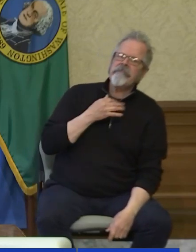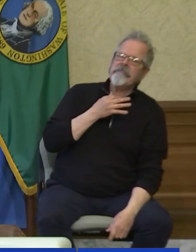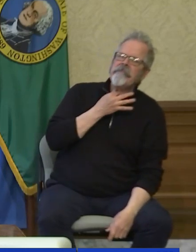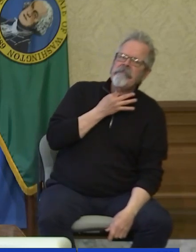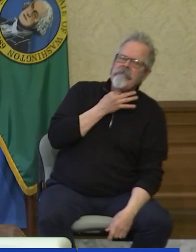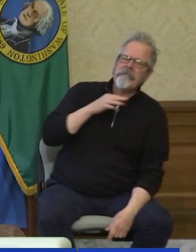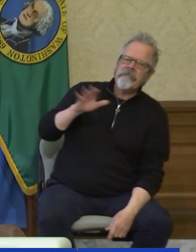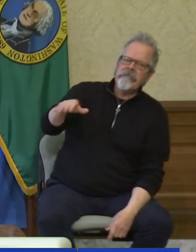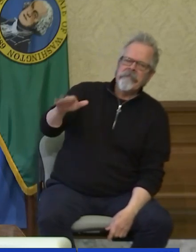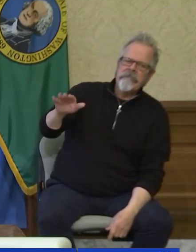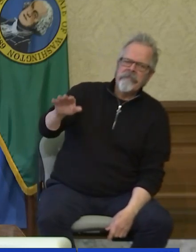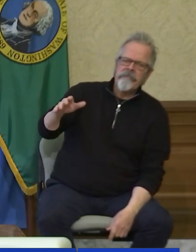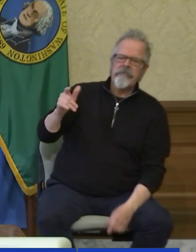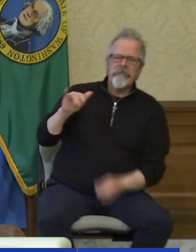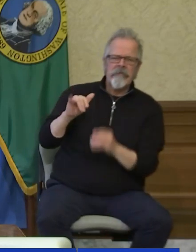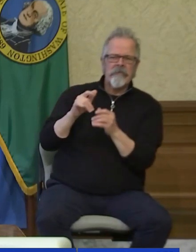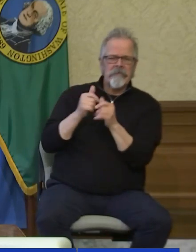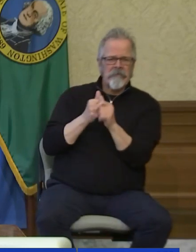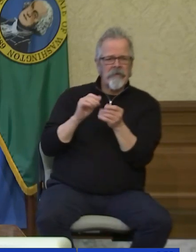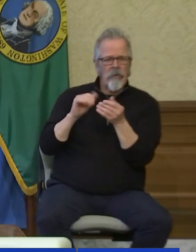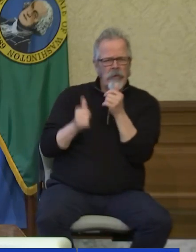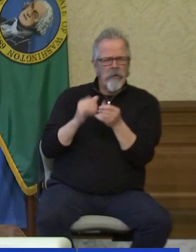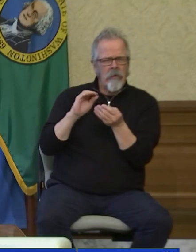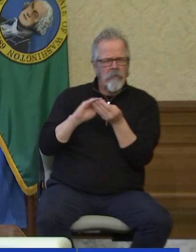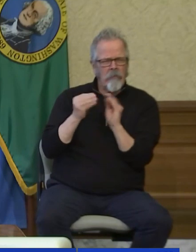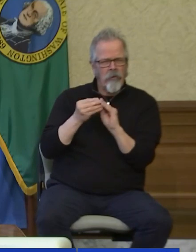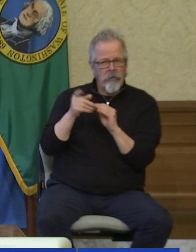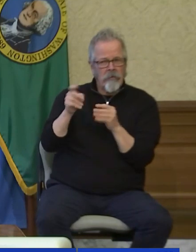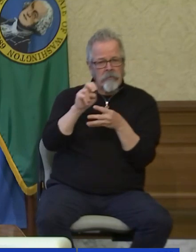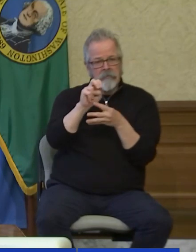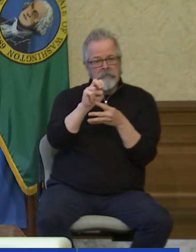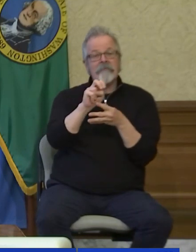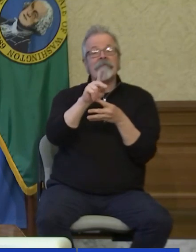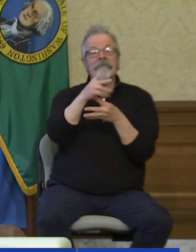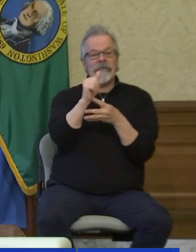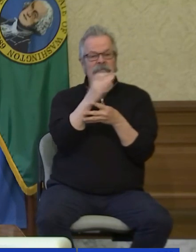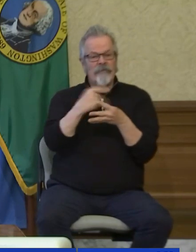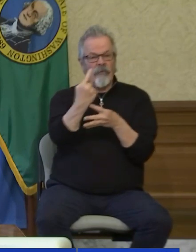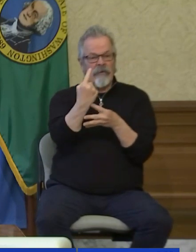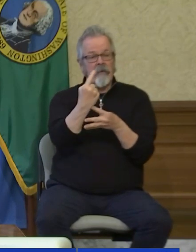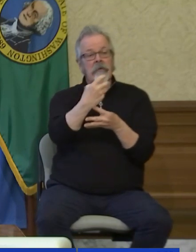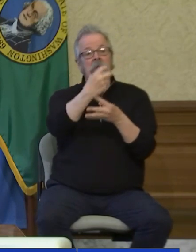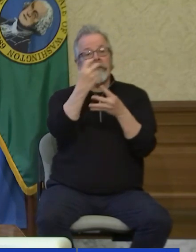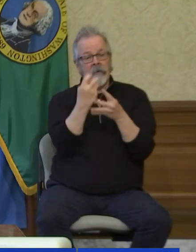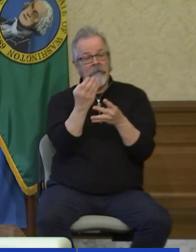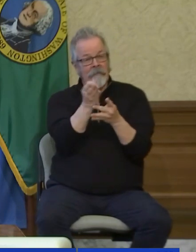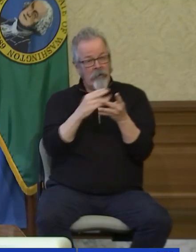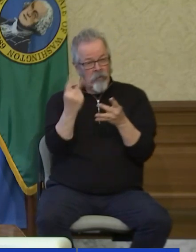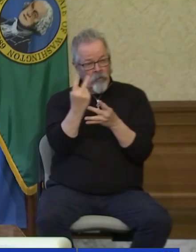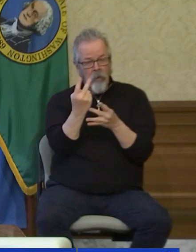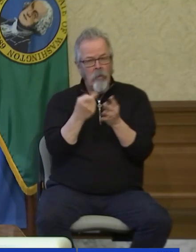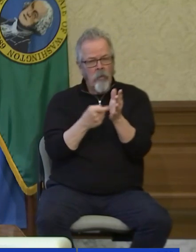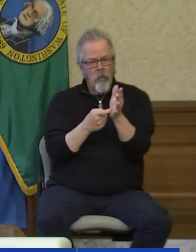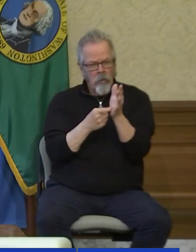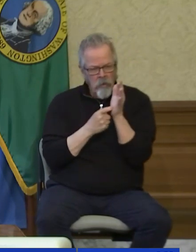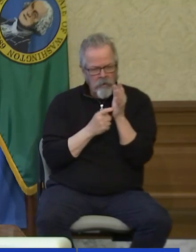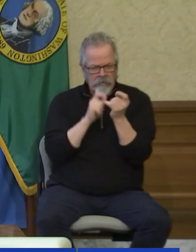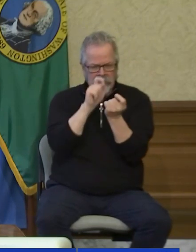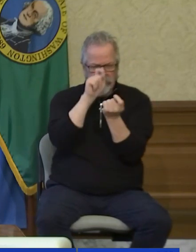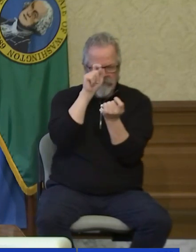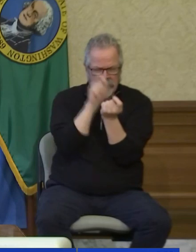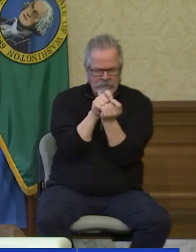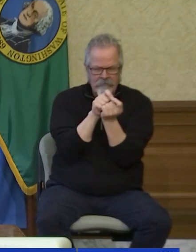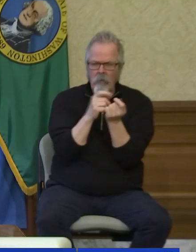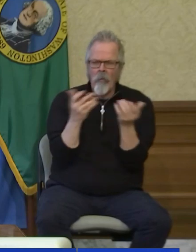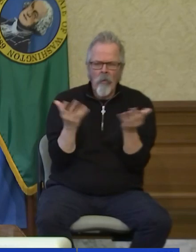smaller counties, can you give a few more specifics about this process that they have to kind of go through to get a waiver,